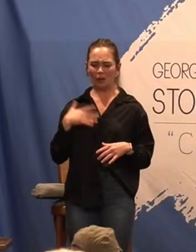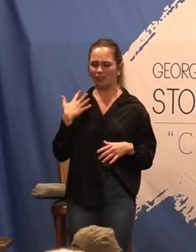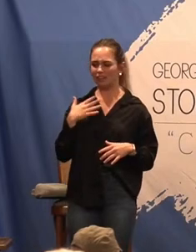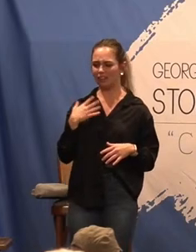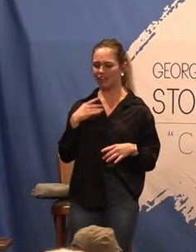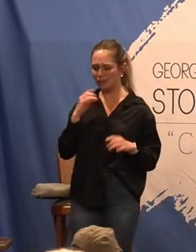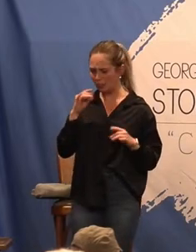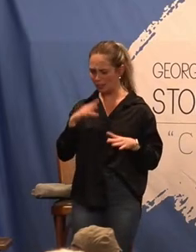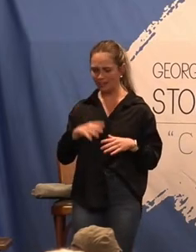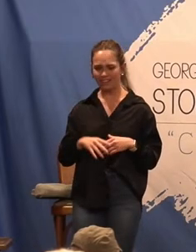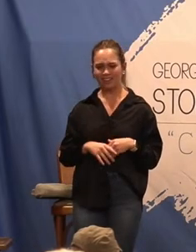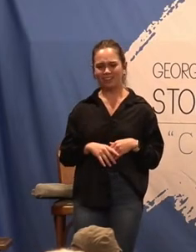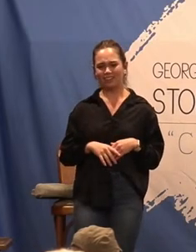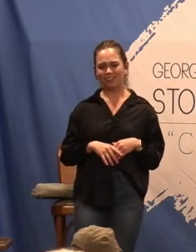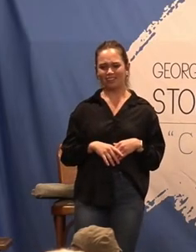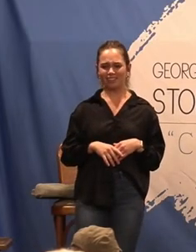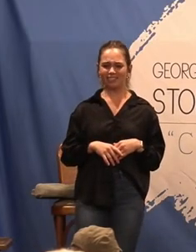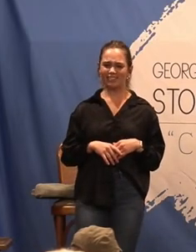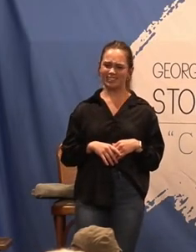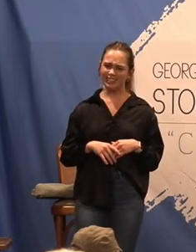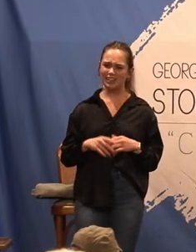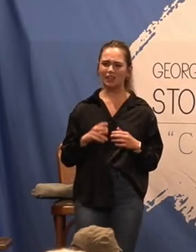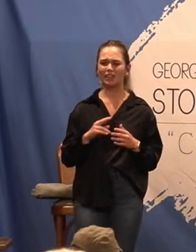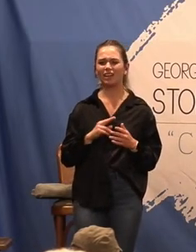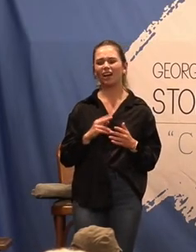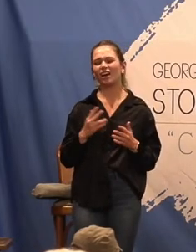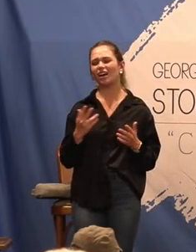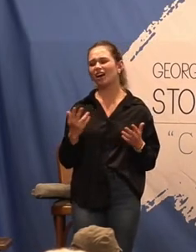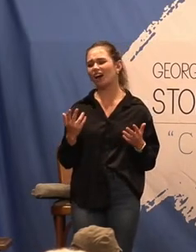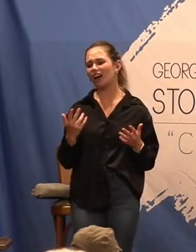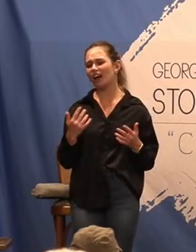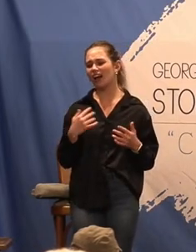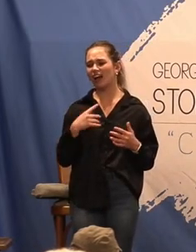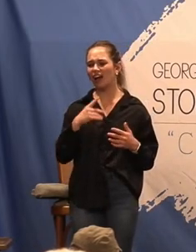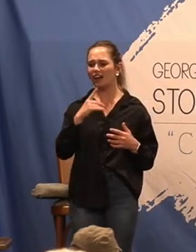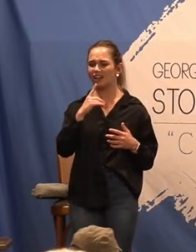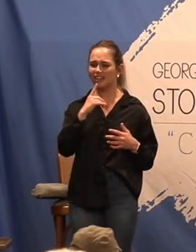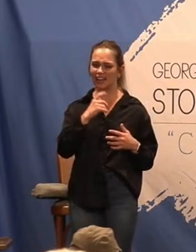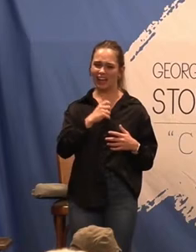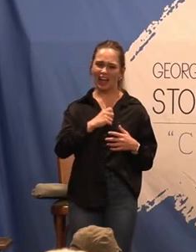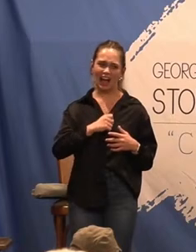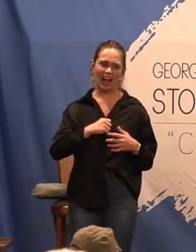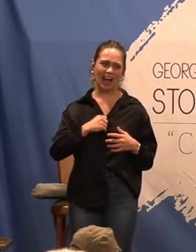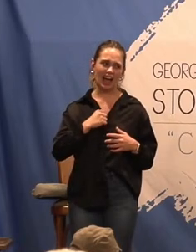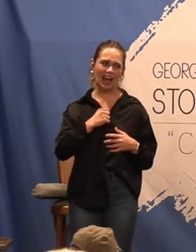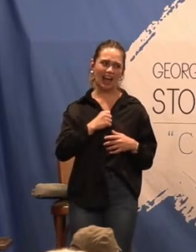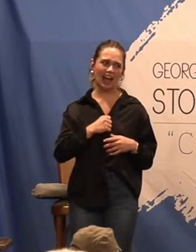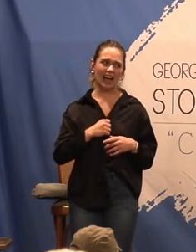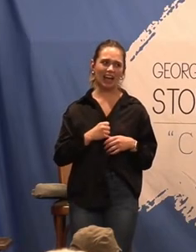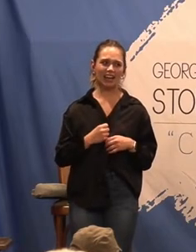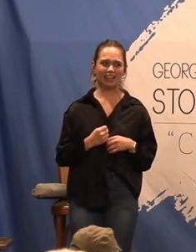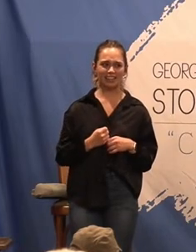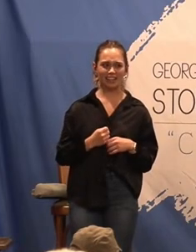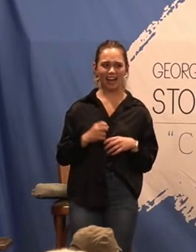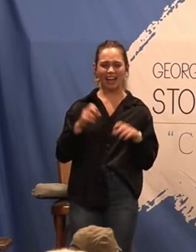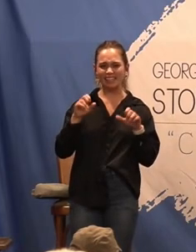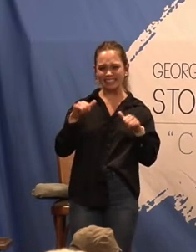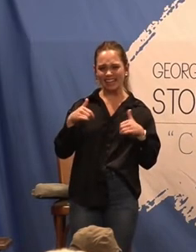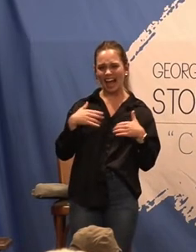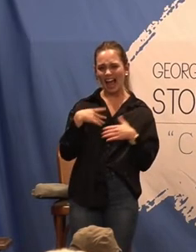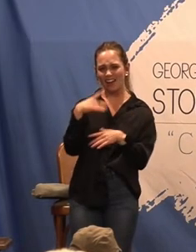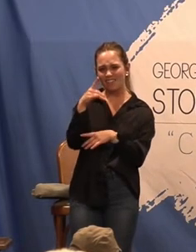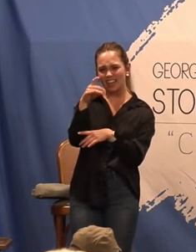Oh. God. Oh, man. I am really sorry. Can I get